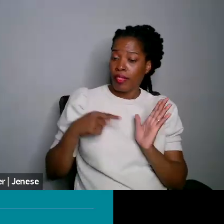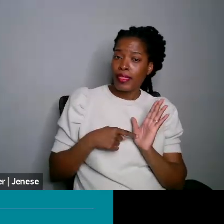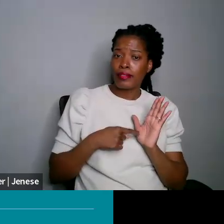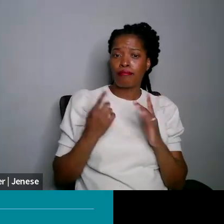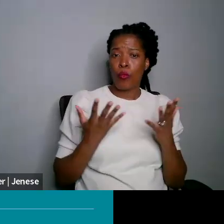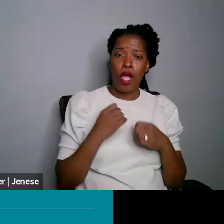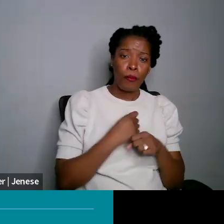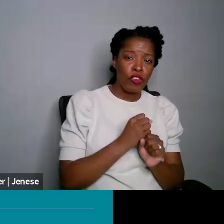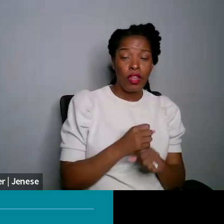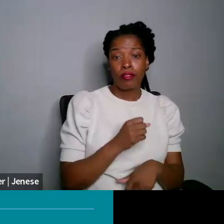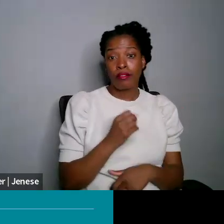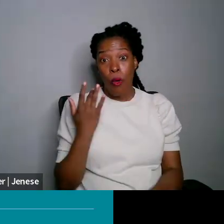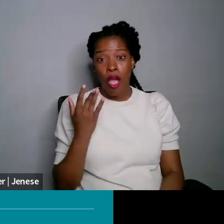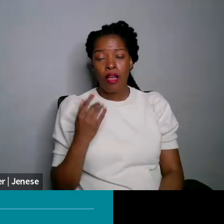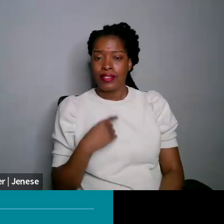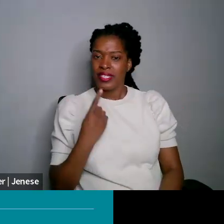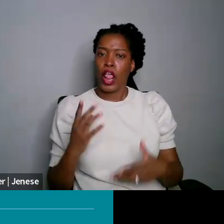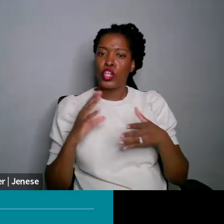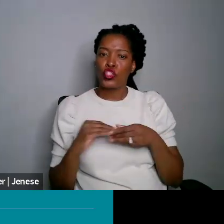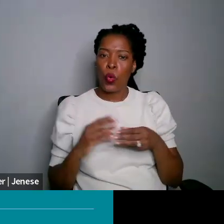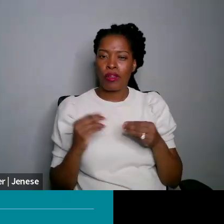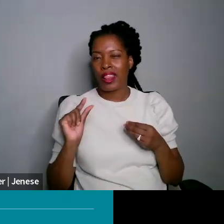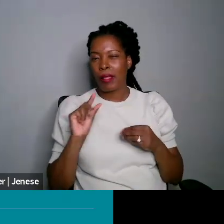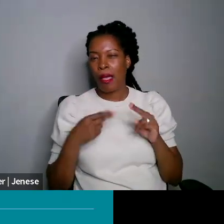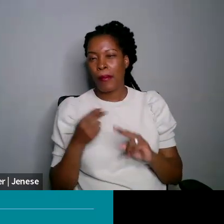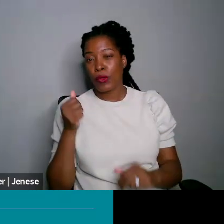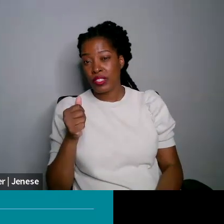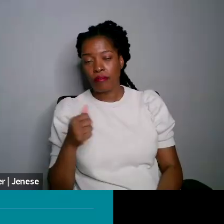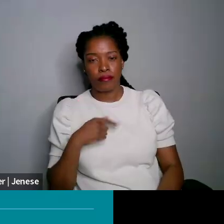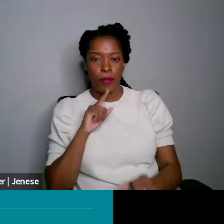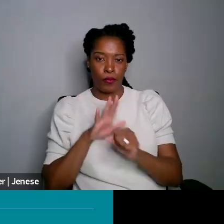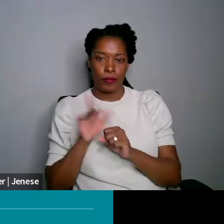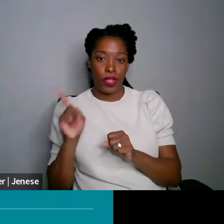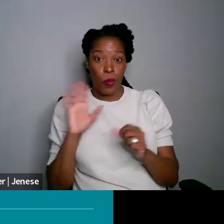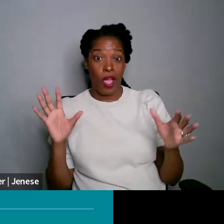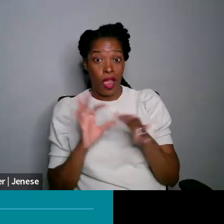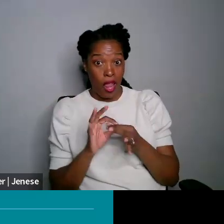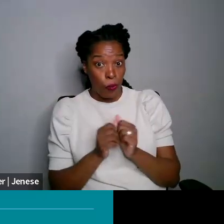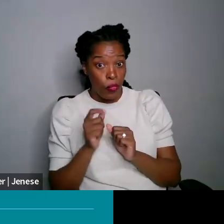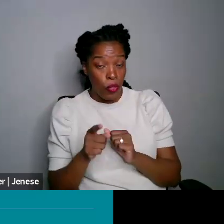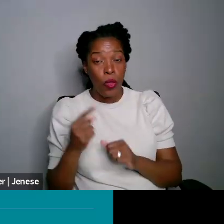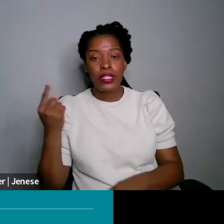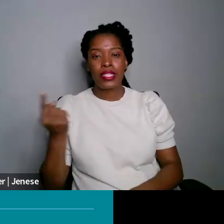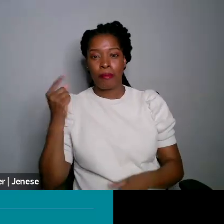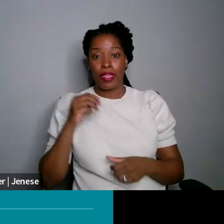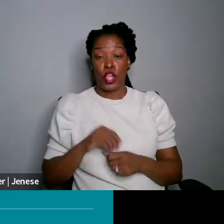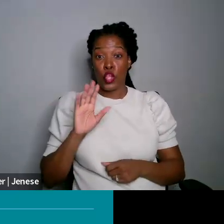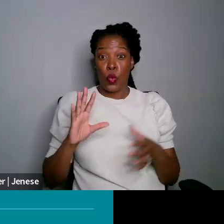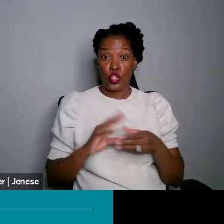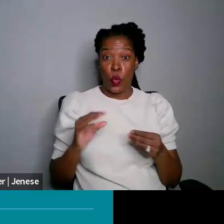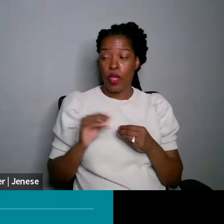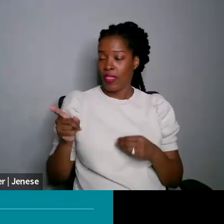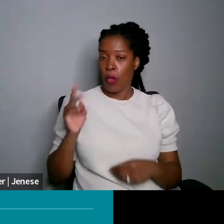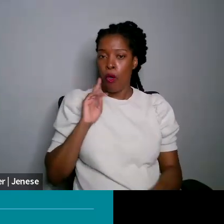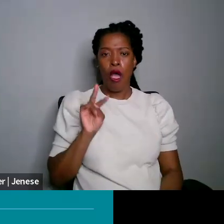give that story, tell them a little bit about yourself, and I promise that they'll connect with you, and there'll be something in your story that they'll relate to,